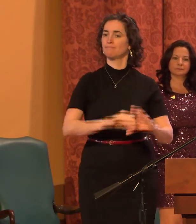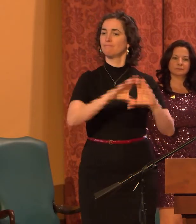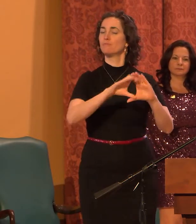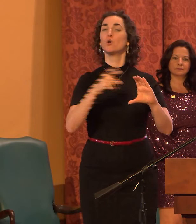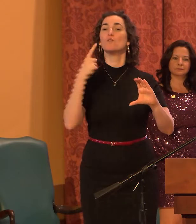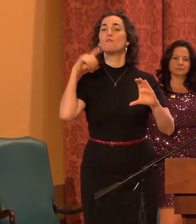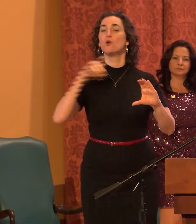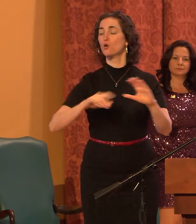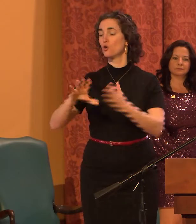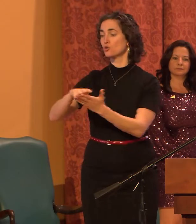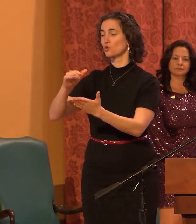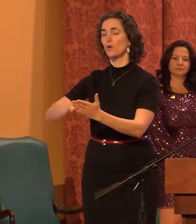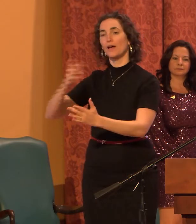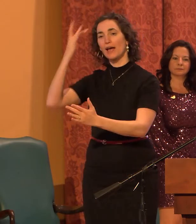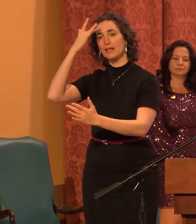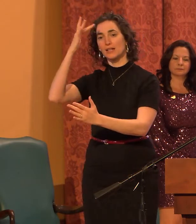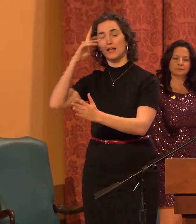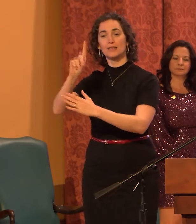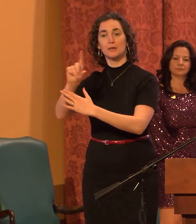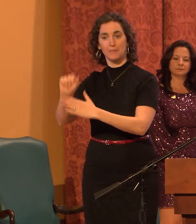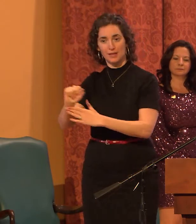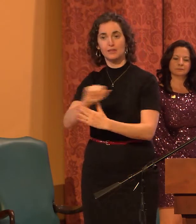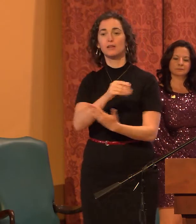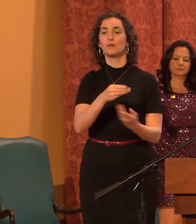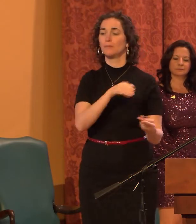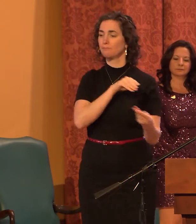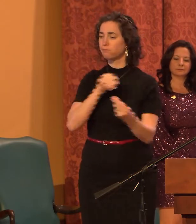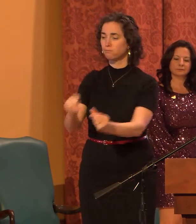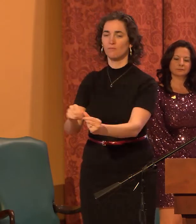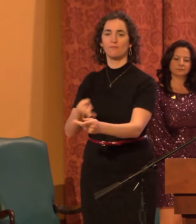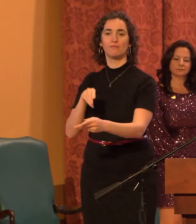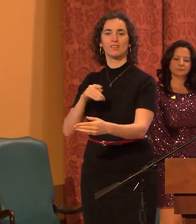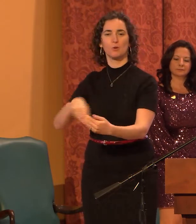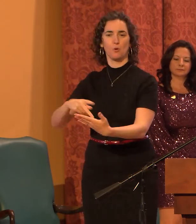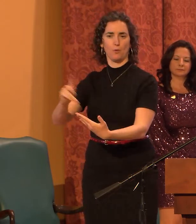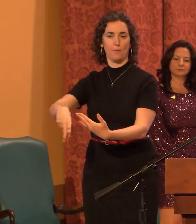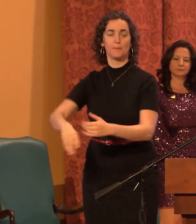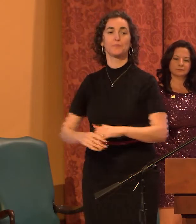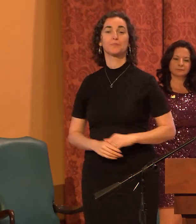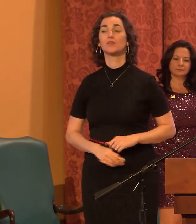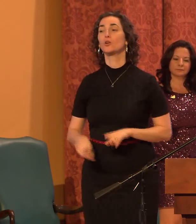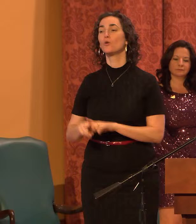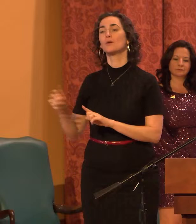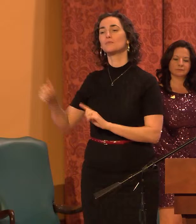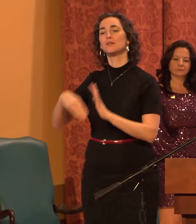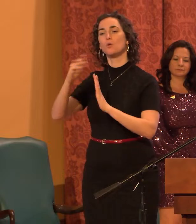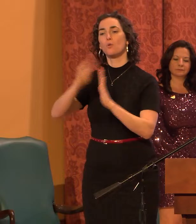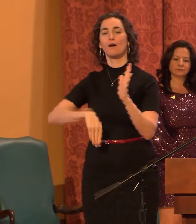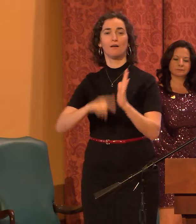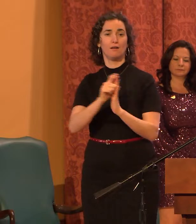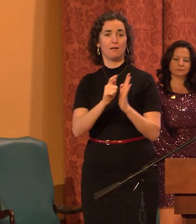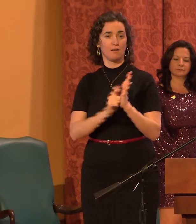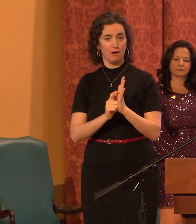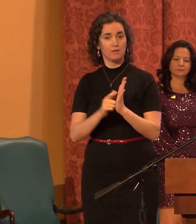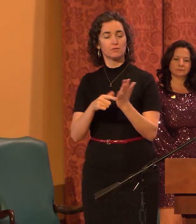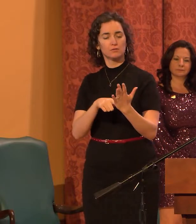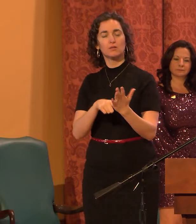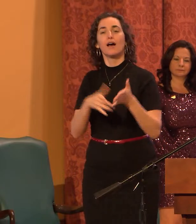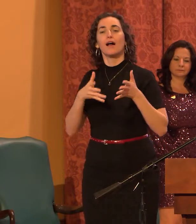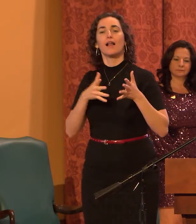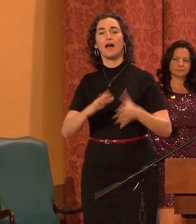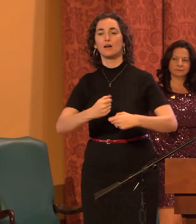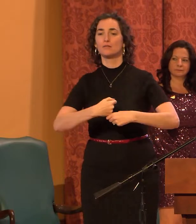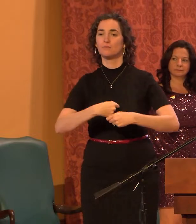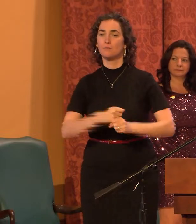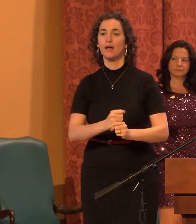for students with intellectual disabilities. He also authored legislation allowing the creation